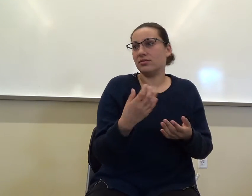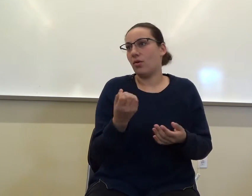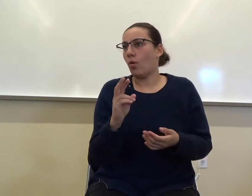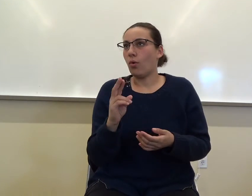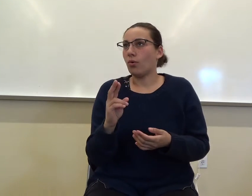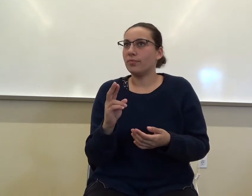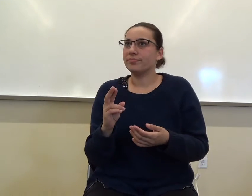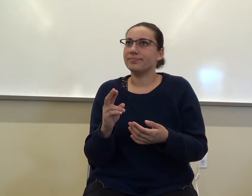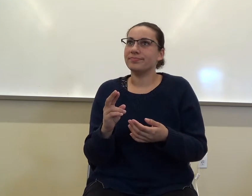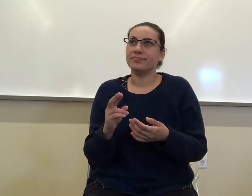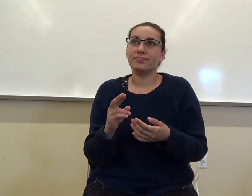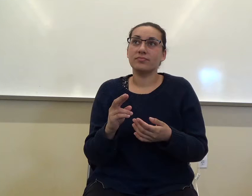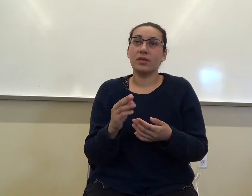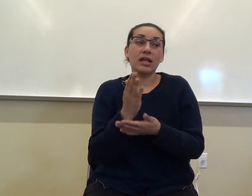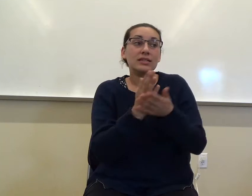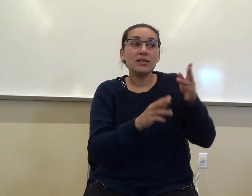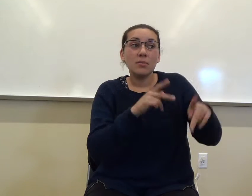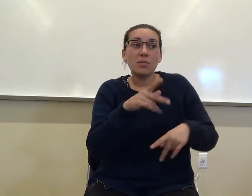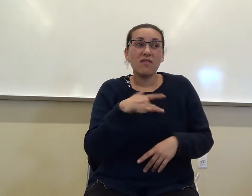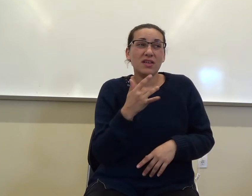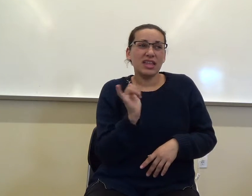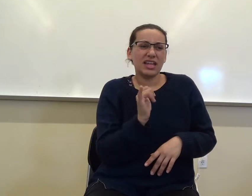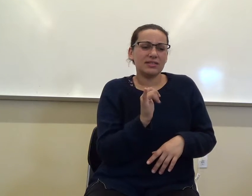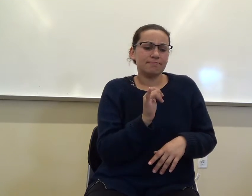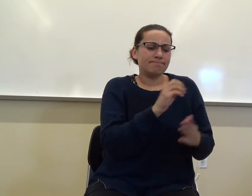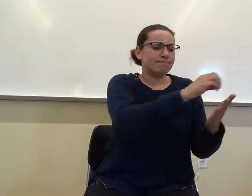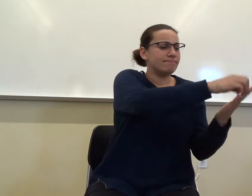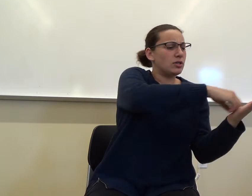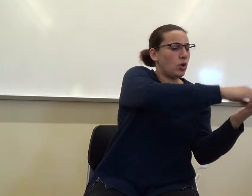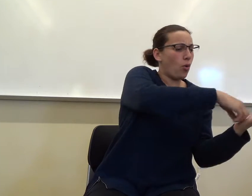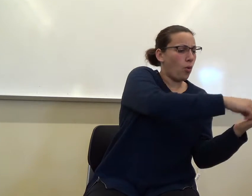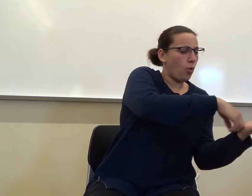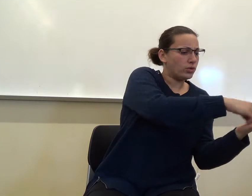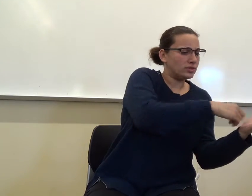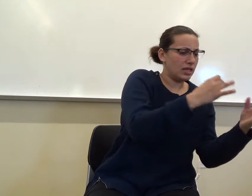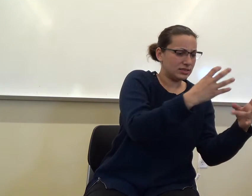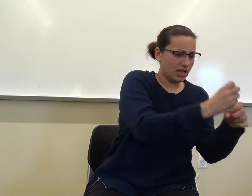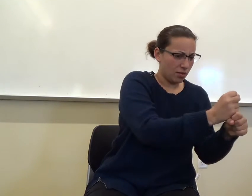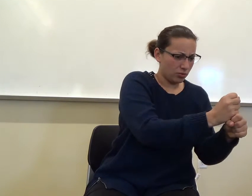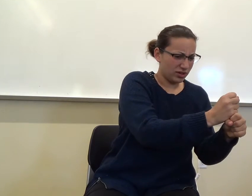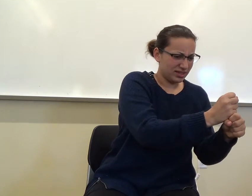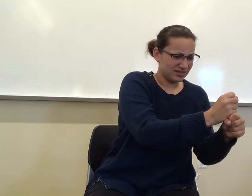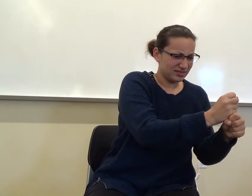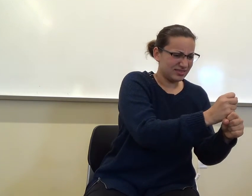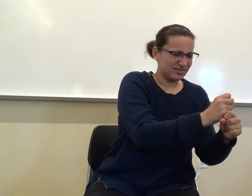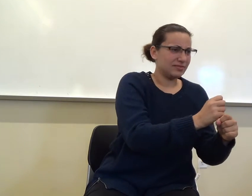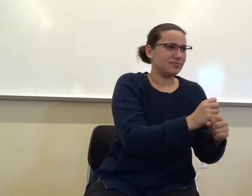the annotation and the summary. So in a lot of these papers, I wrote,